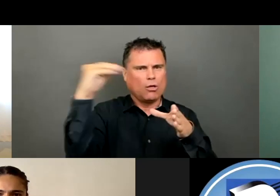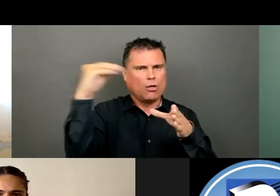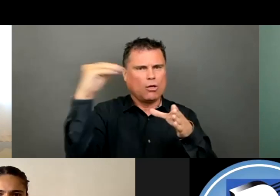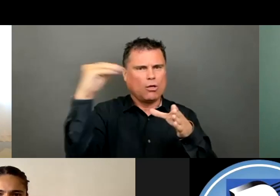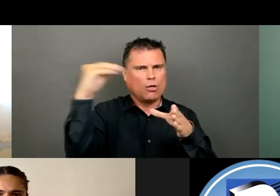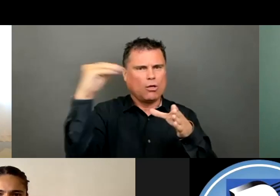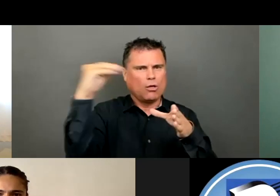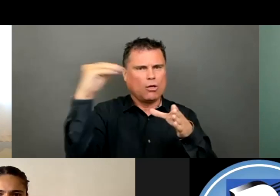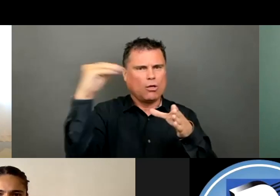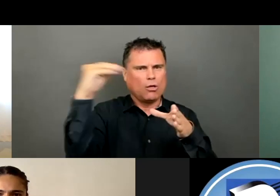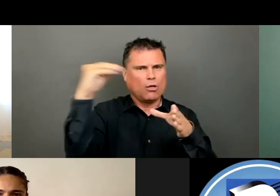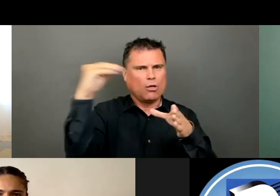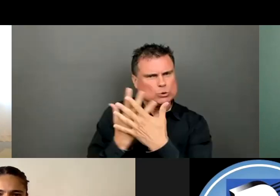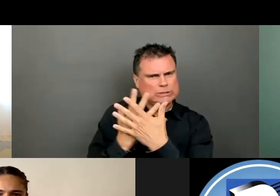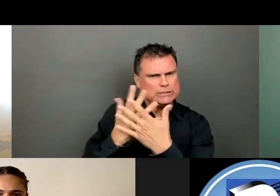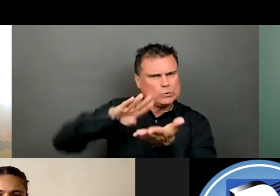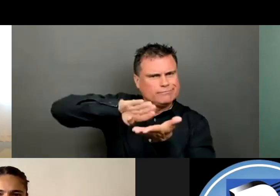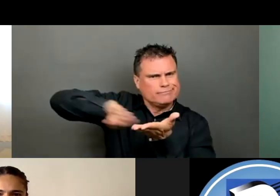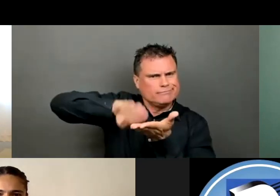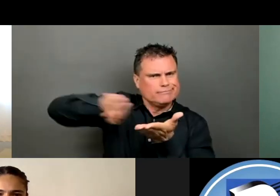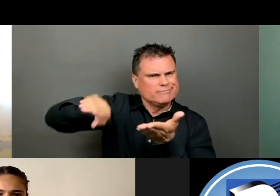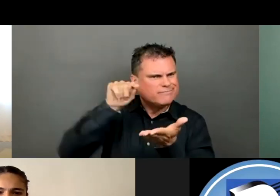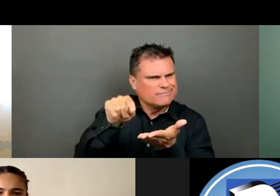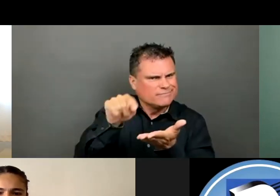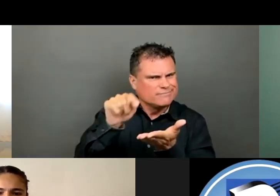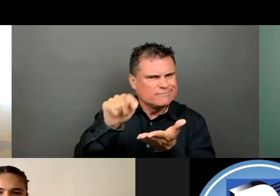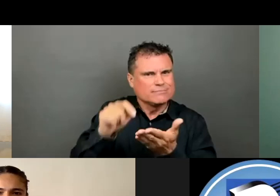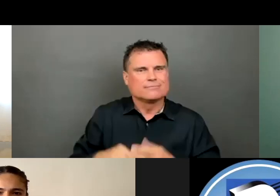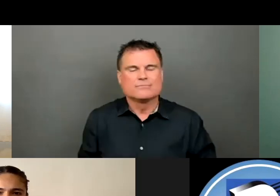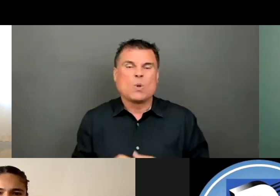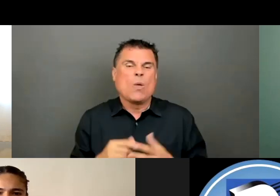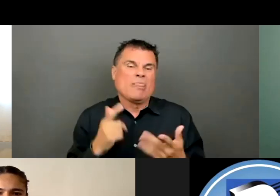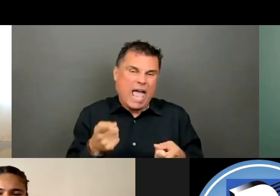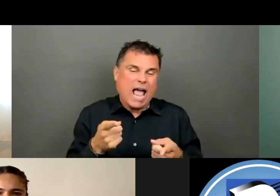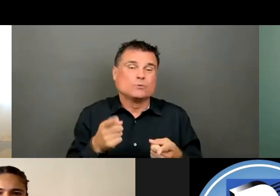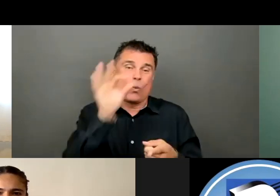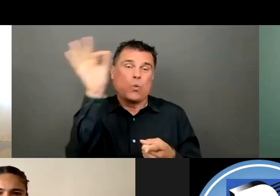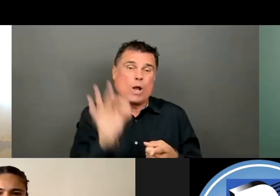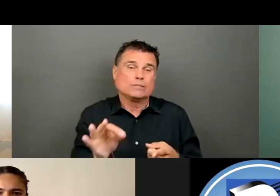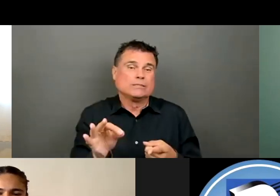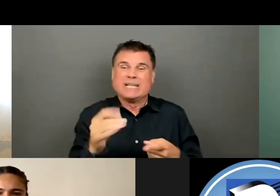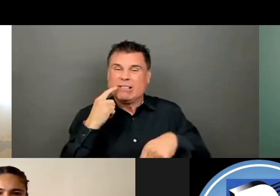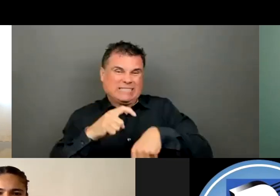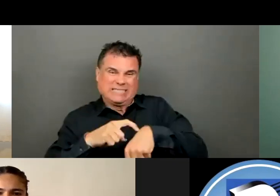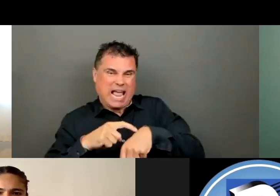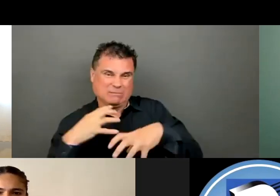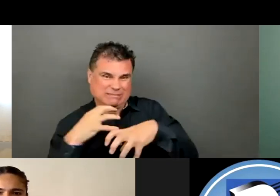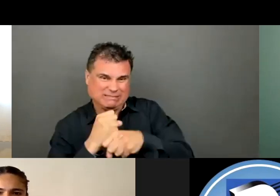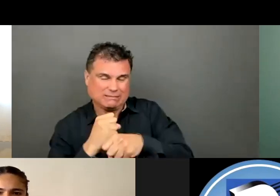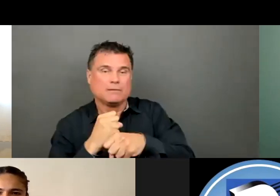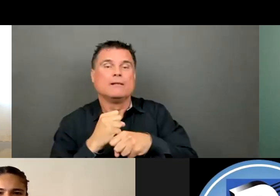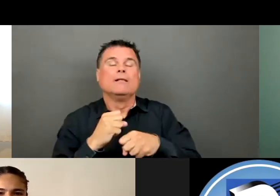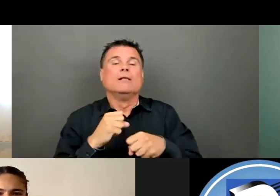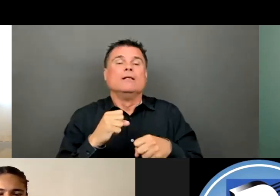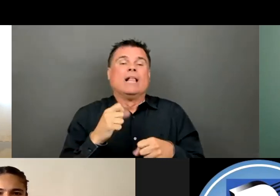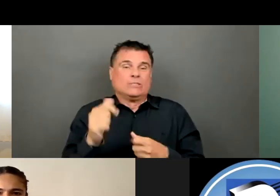more American Sign Language influences. How do we screen that we don't allow that American Sign